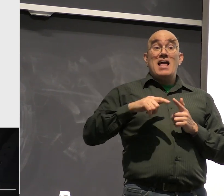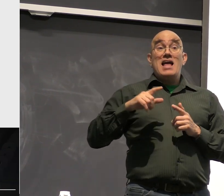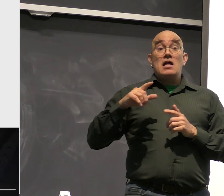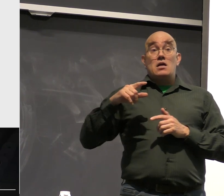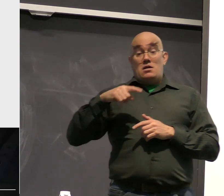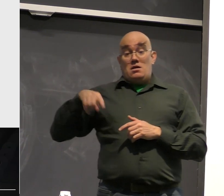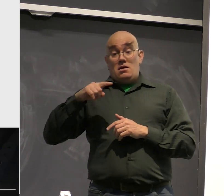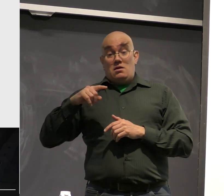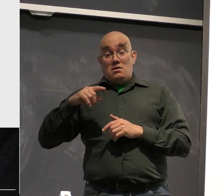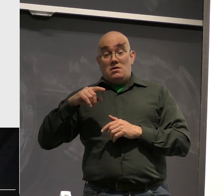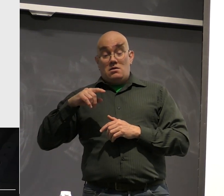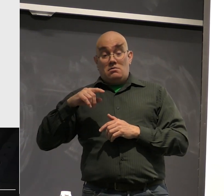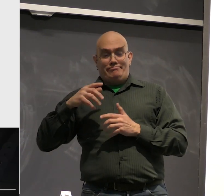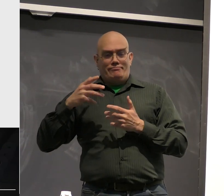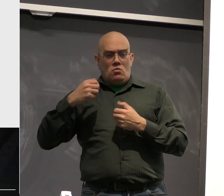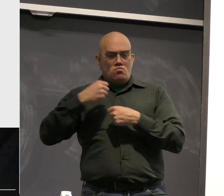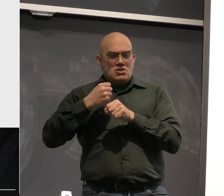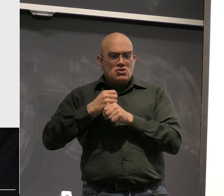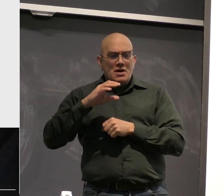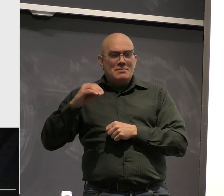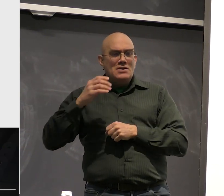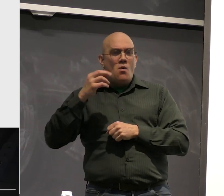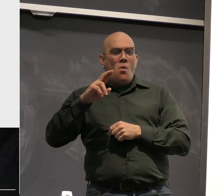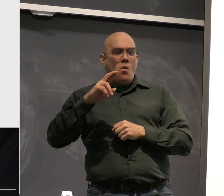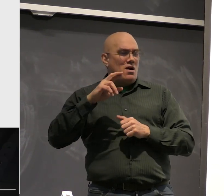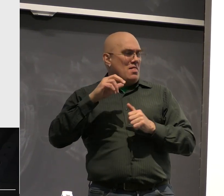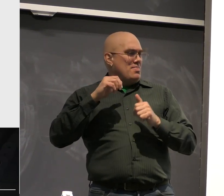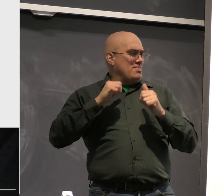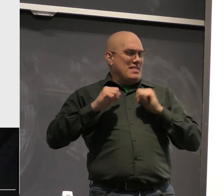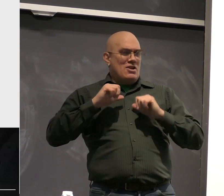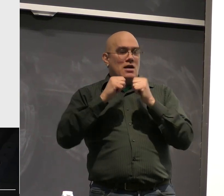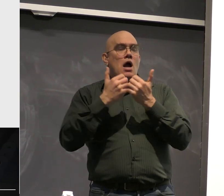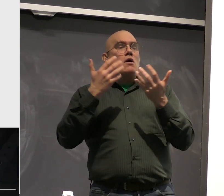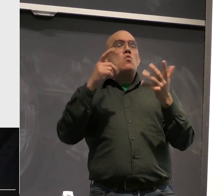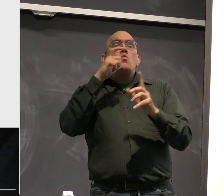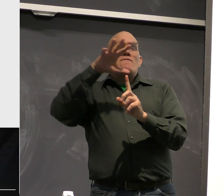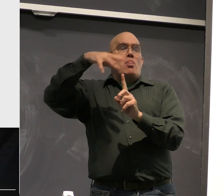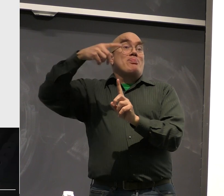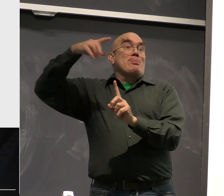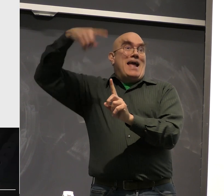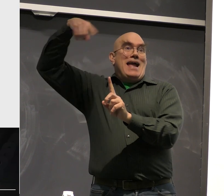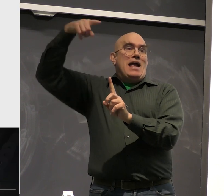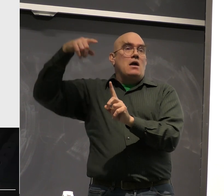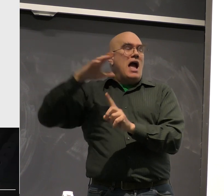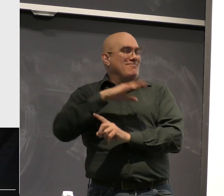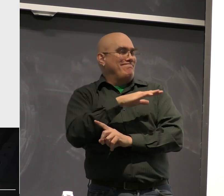City. And then, what was it, the production company or the theater, the agency, somebody in that